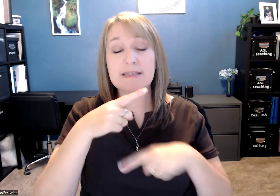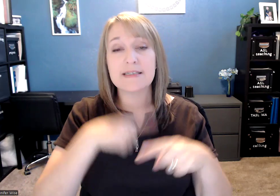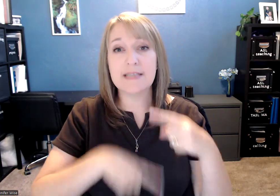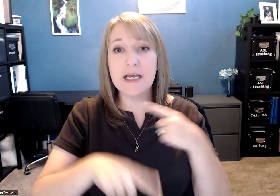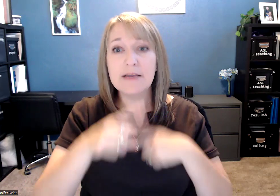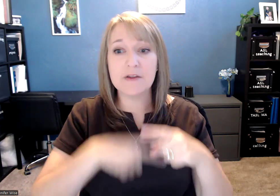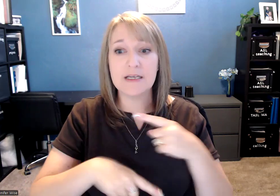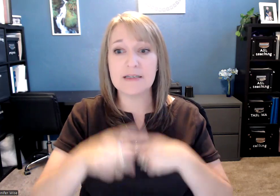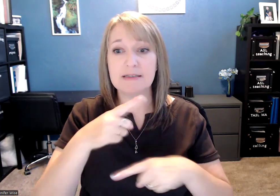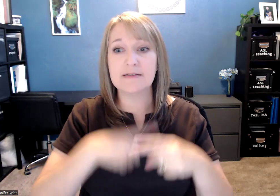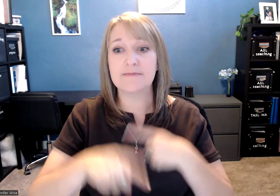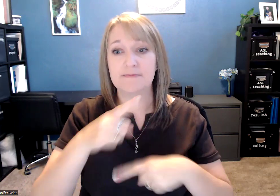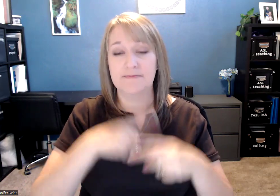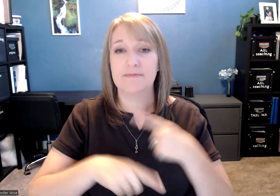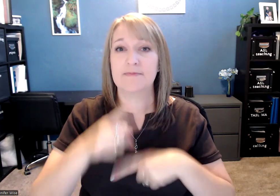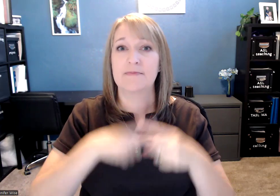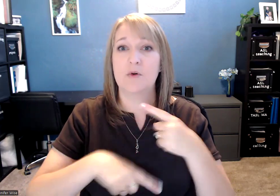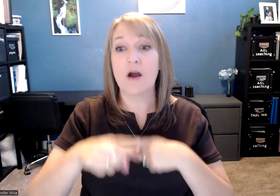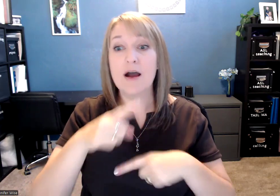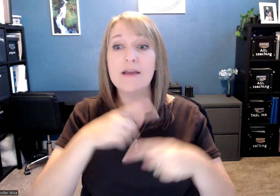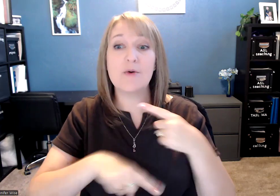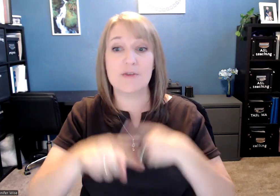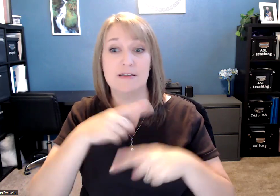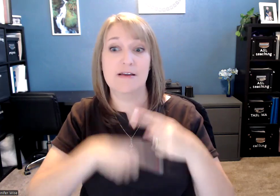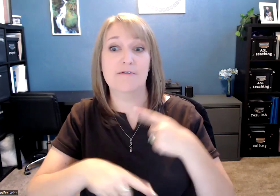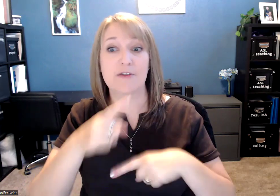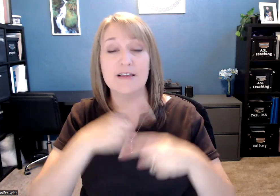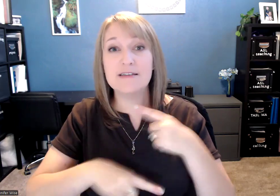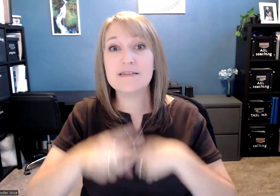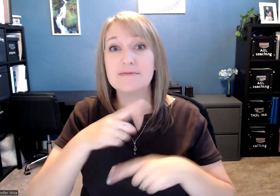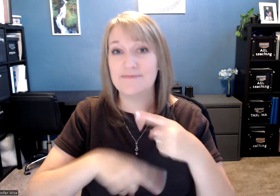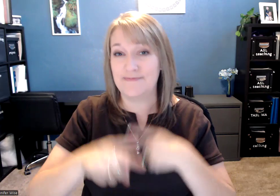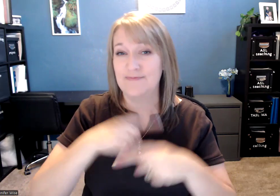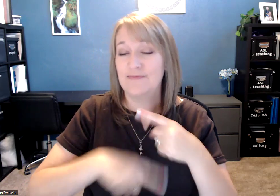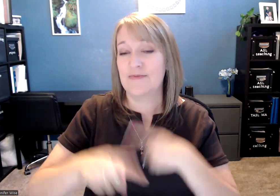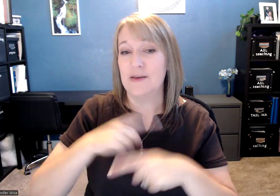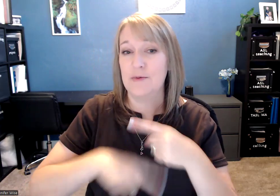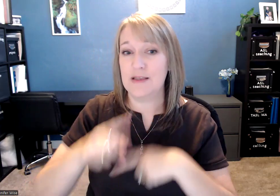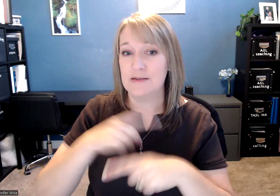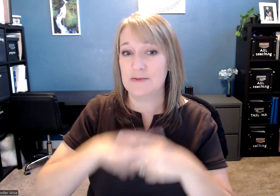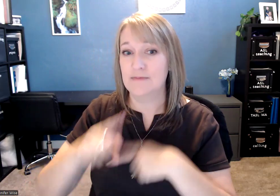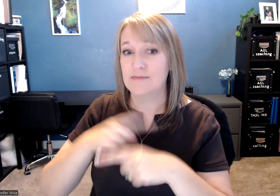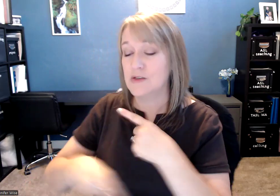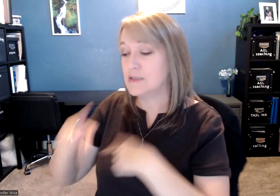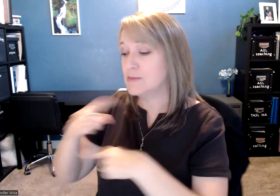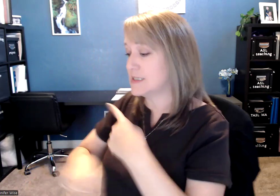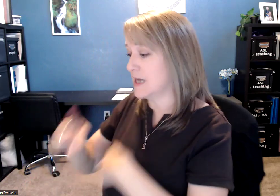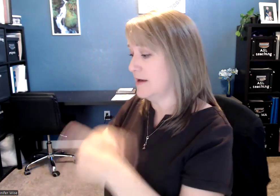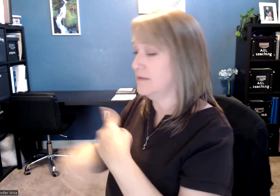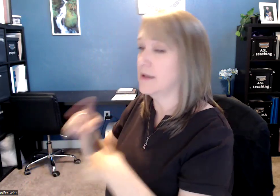the sign for this? Or I know the sign for this, it would be this way. So this means sign, like